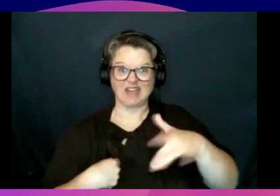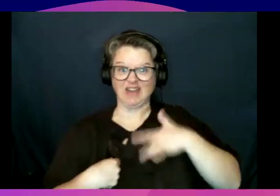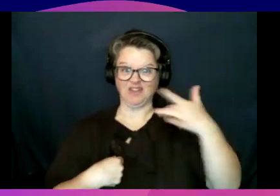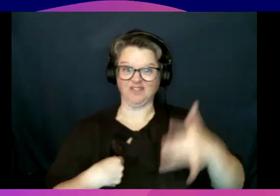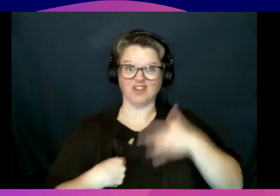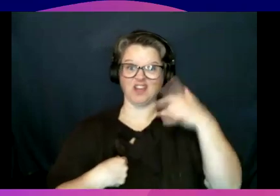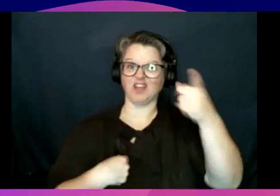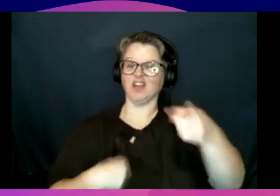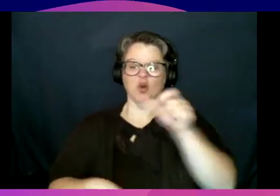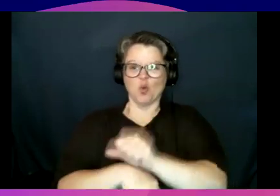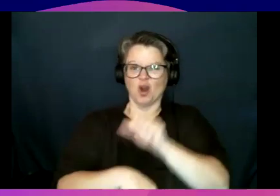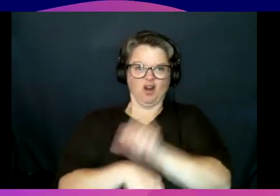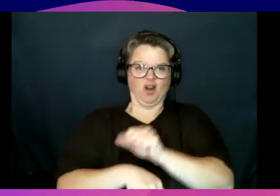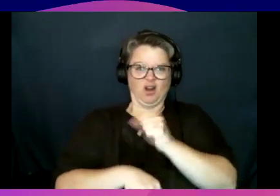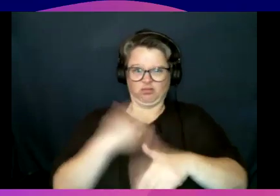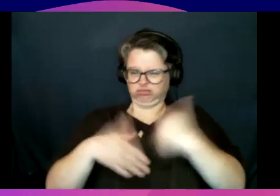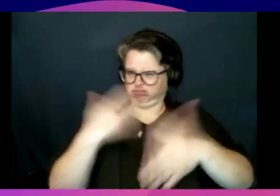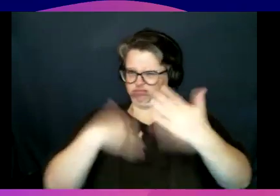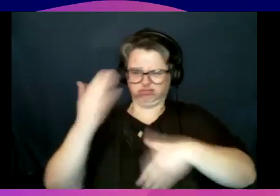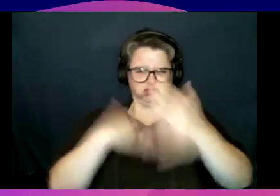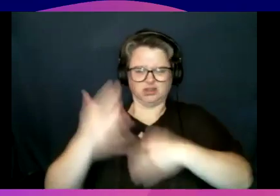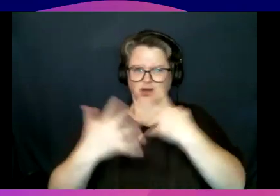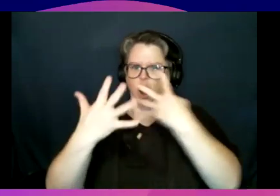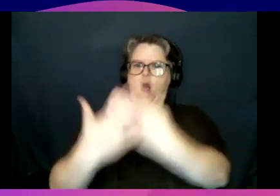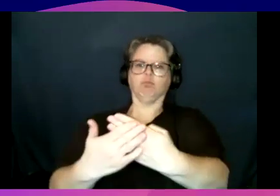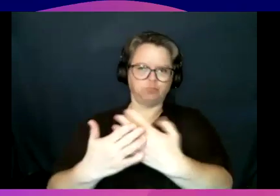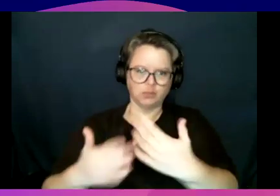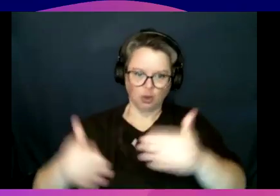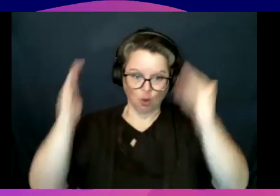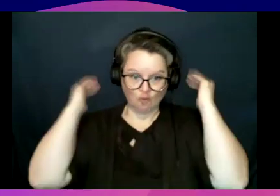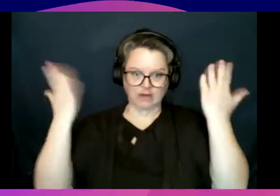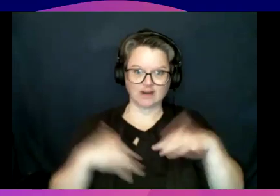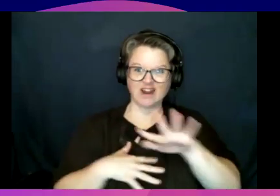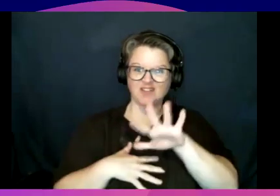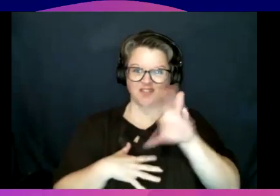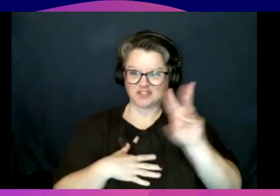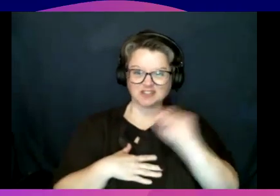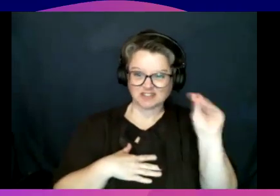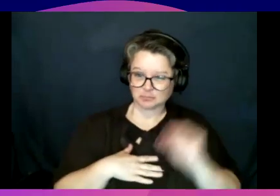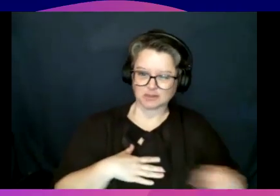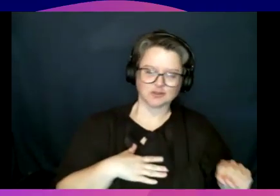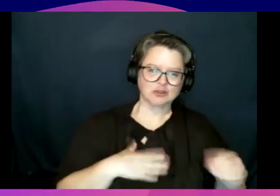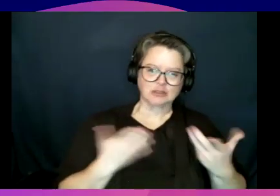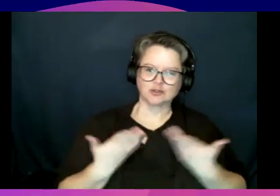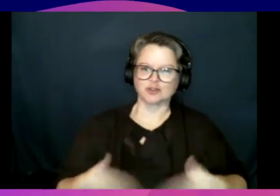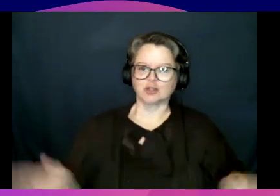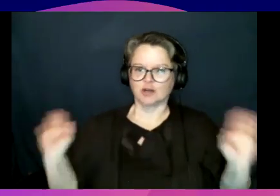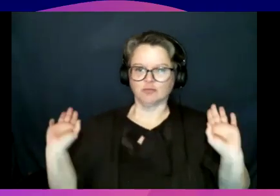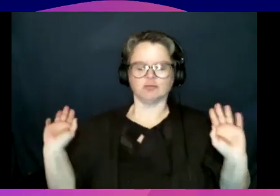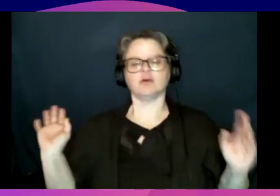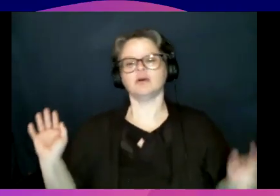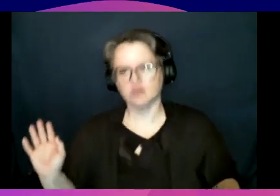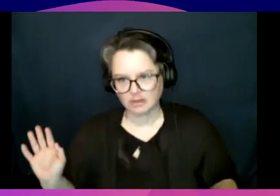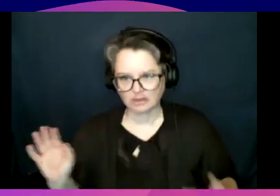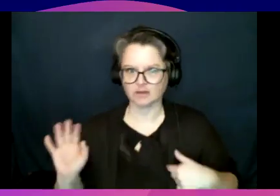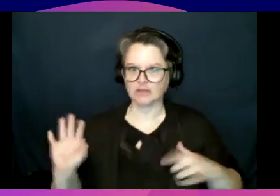see that emotionally, mentally, many workers are not really doing too well. In terms of